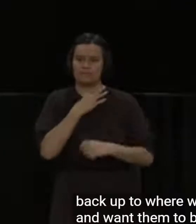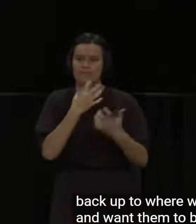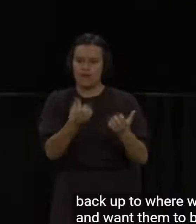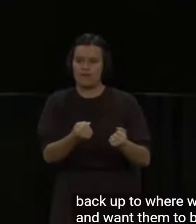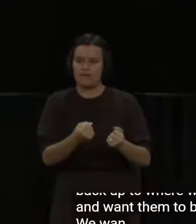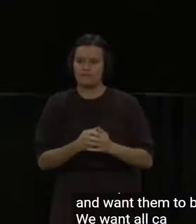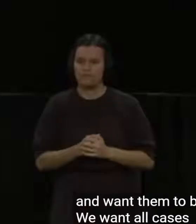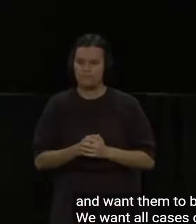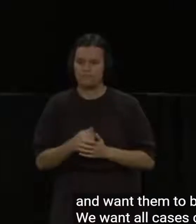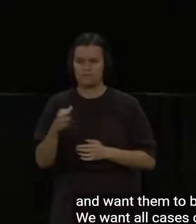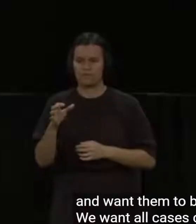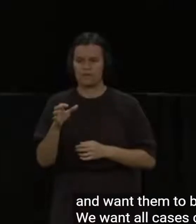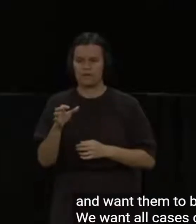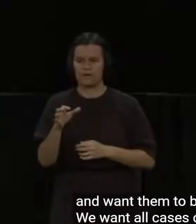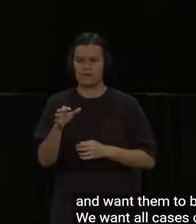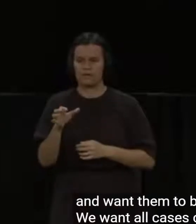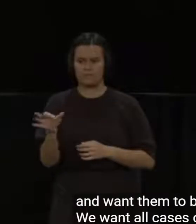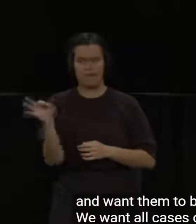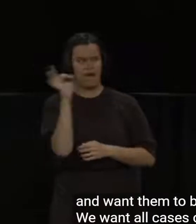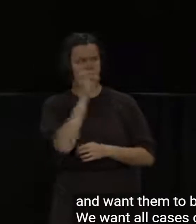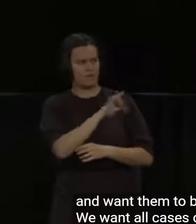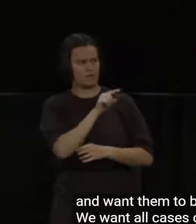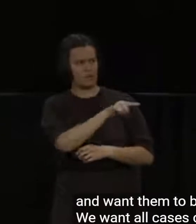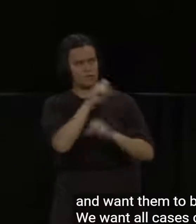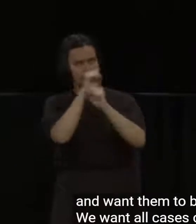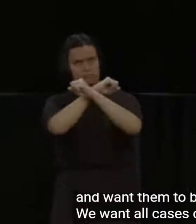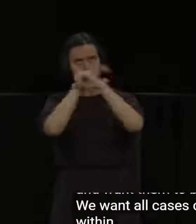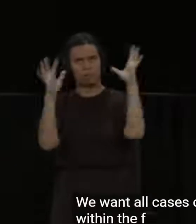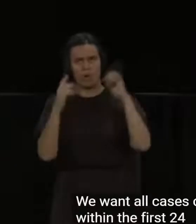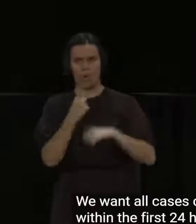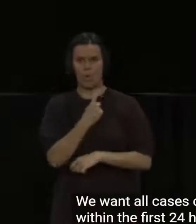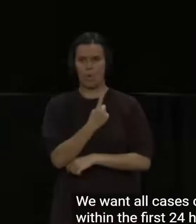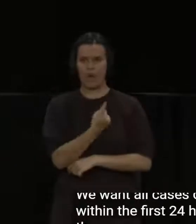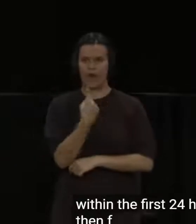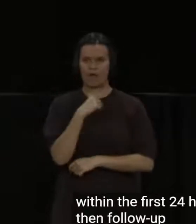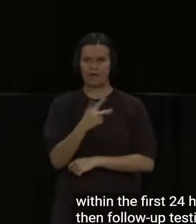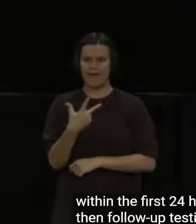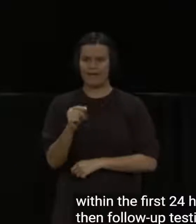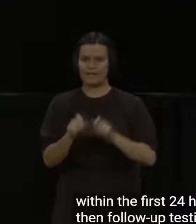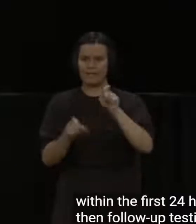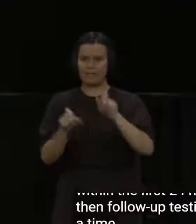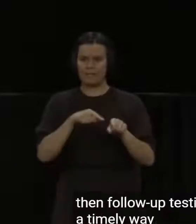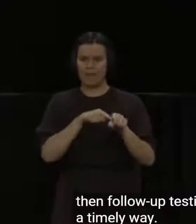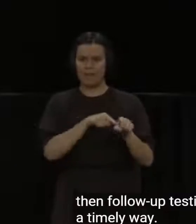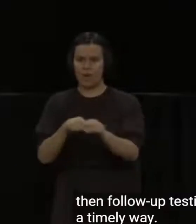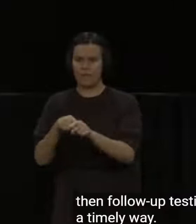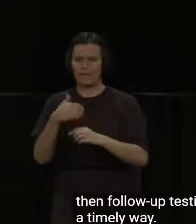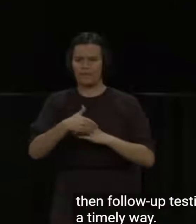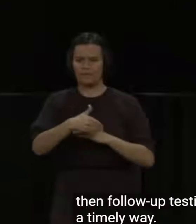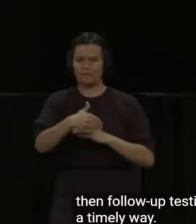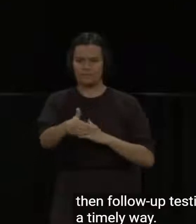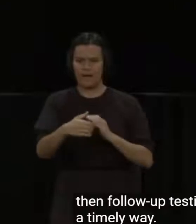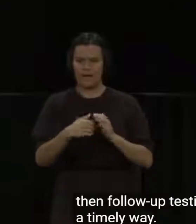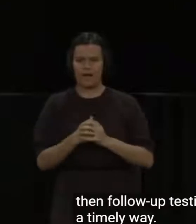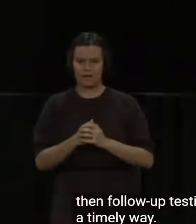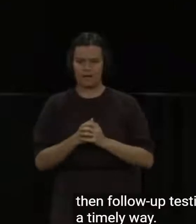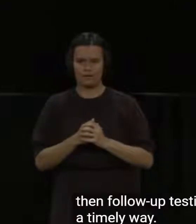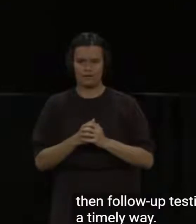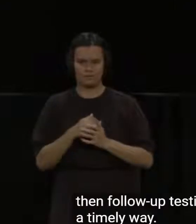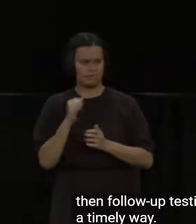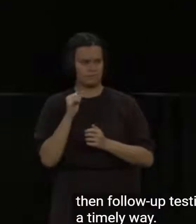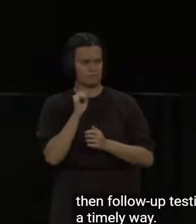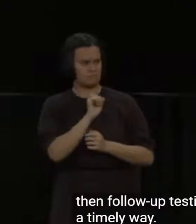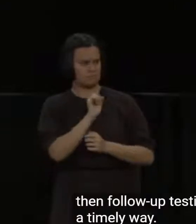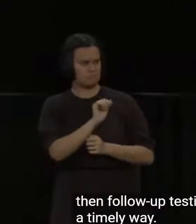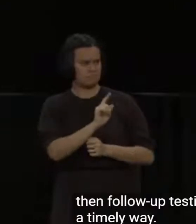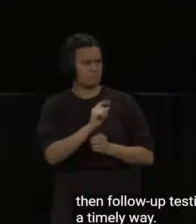Is it sort of acceptable limit? So the gold standard sort of 180 is what you're aiming for. Is there like a lower limit that well, we